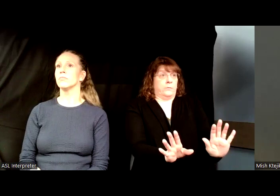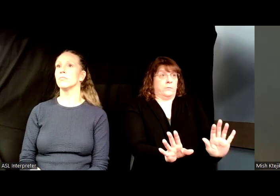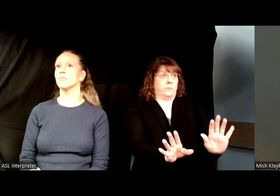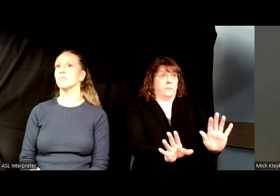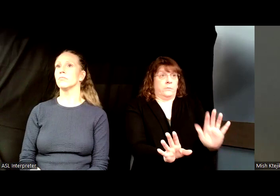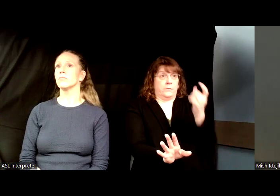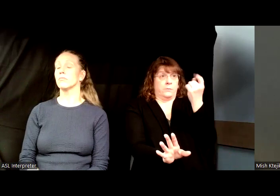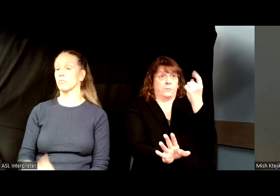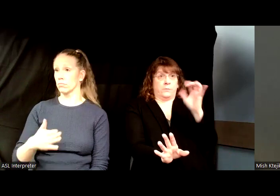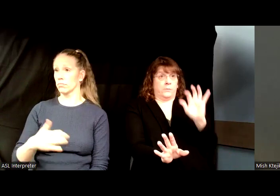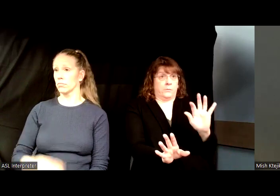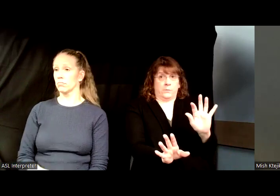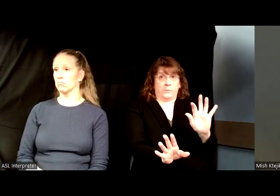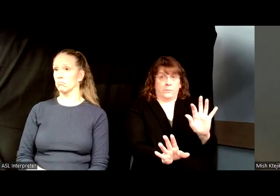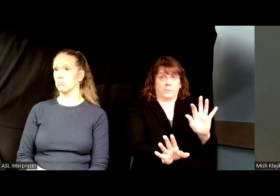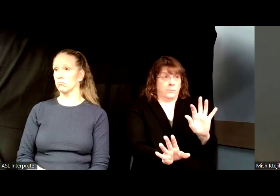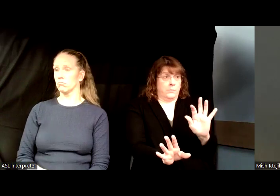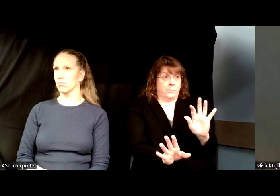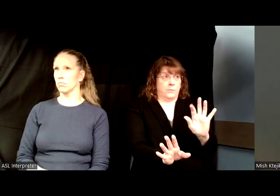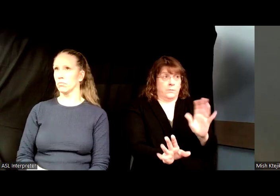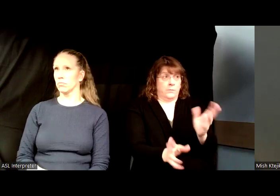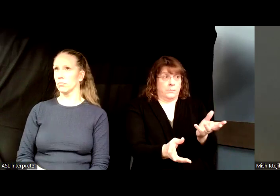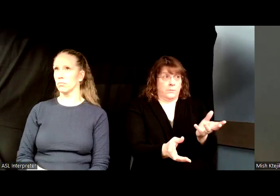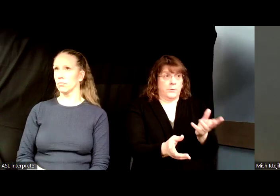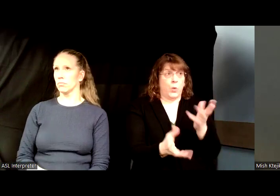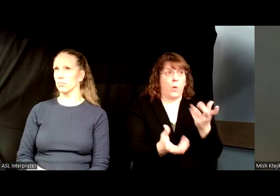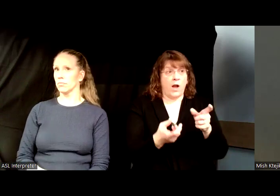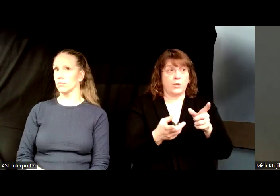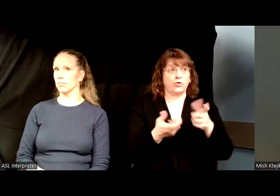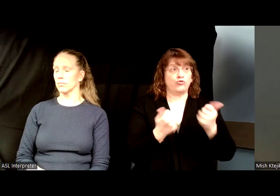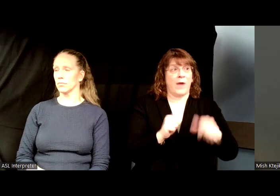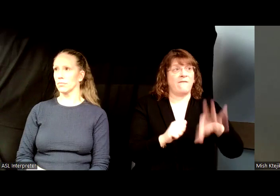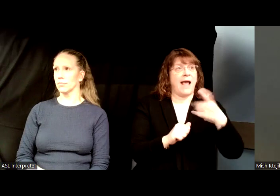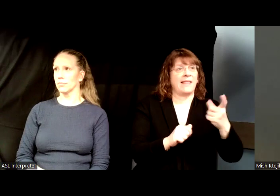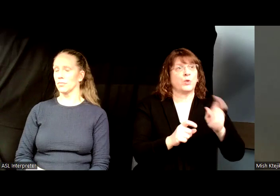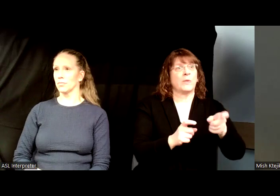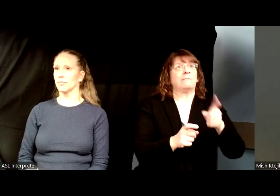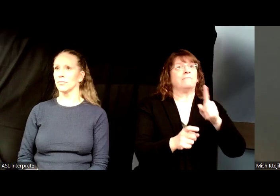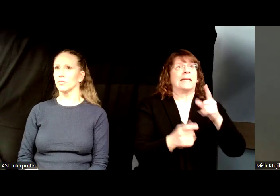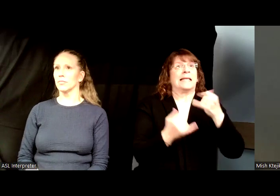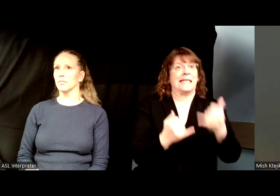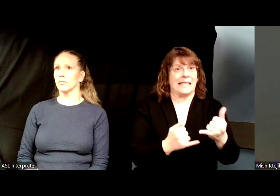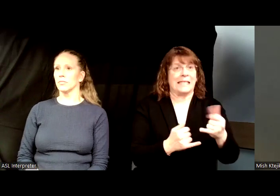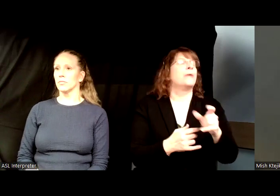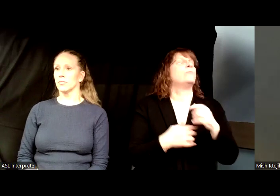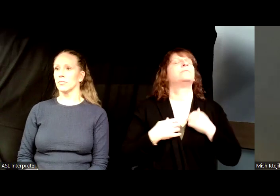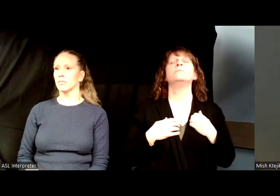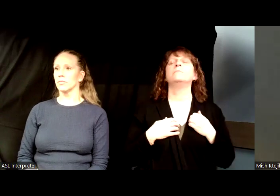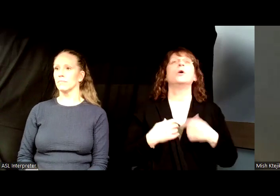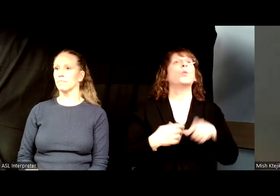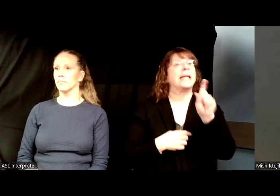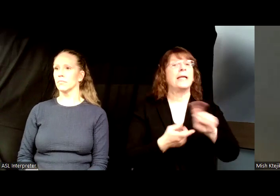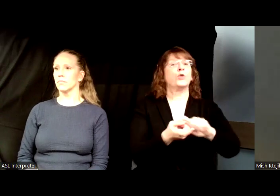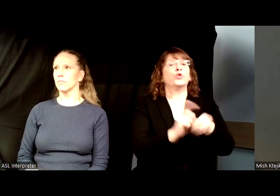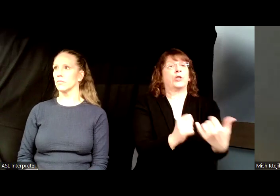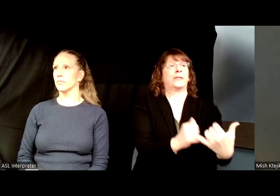So is my understanding correct then? And what we just mentioned, we want to try to find